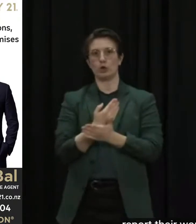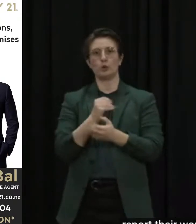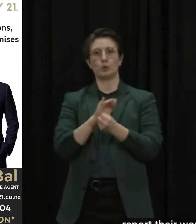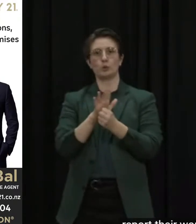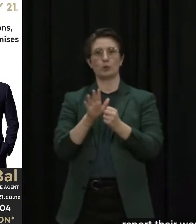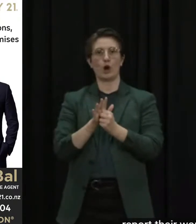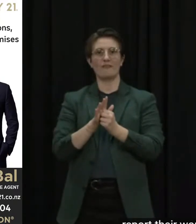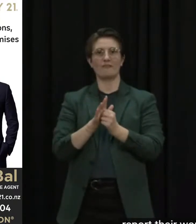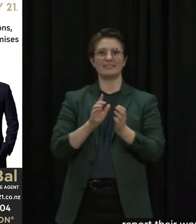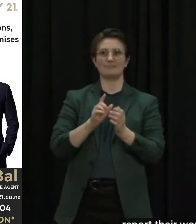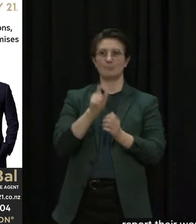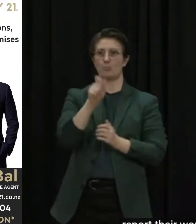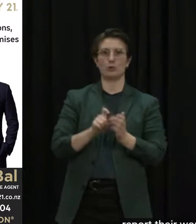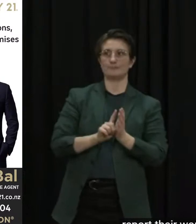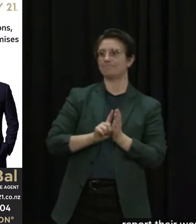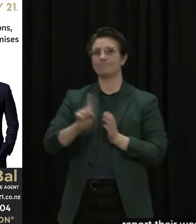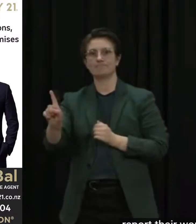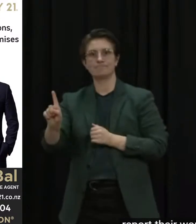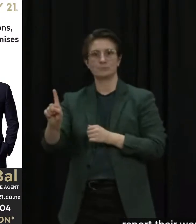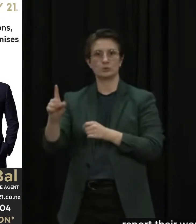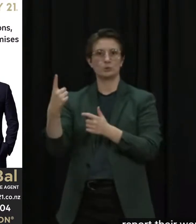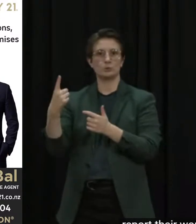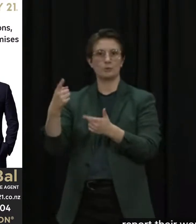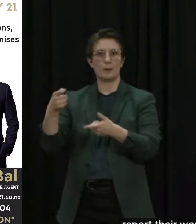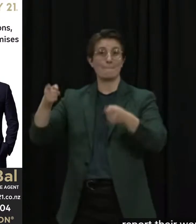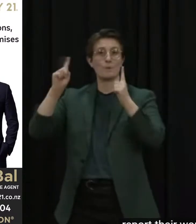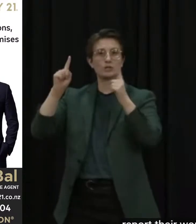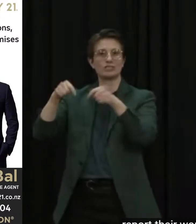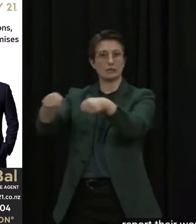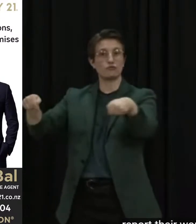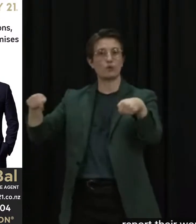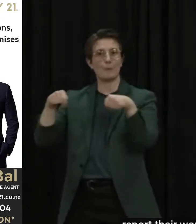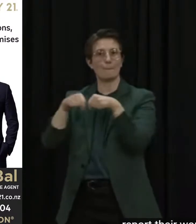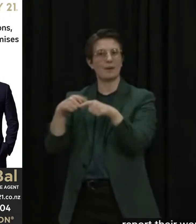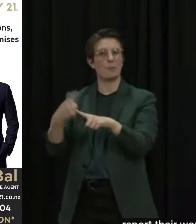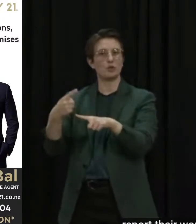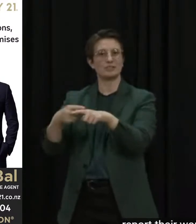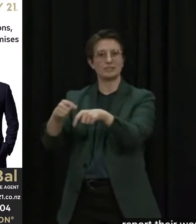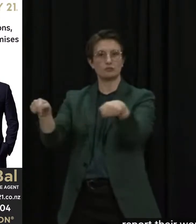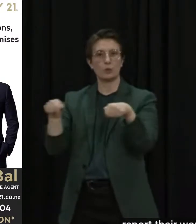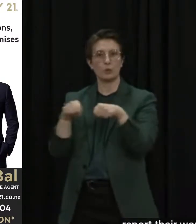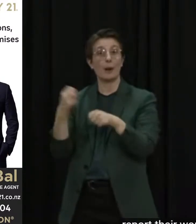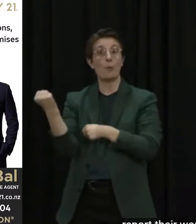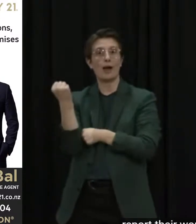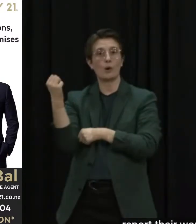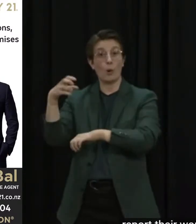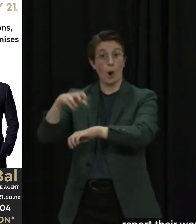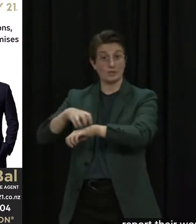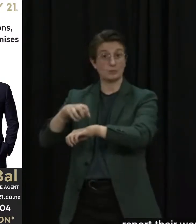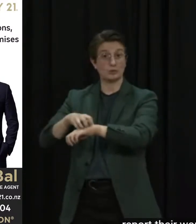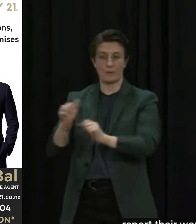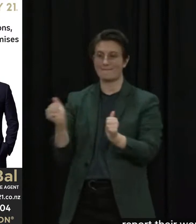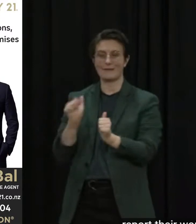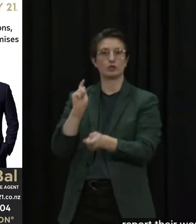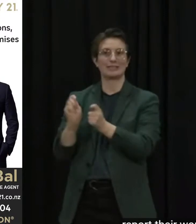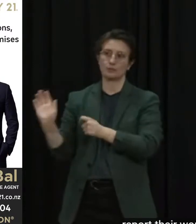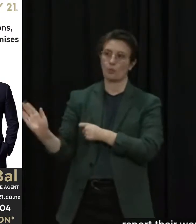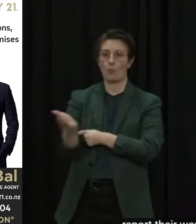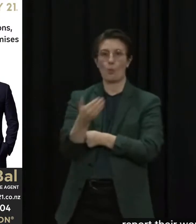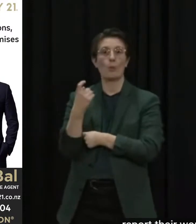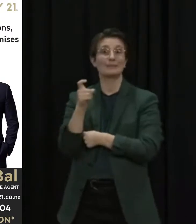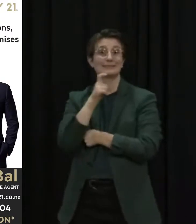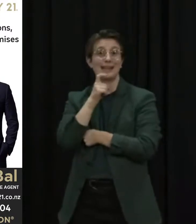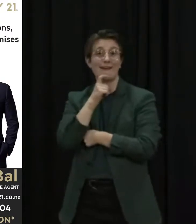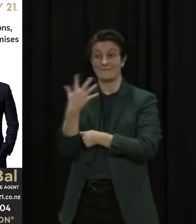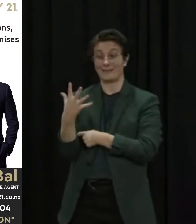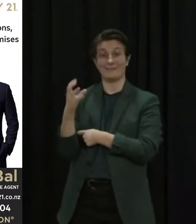at Waikato Hospital. All ED staff and staff who visited the ED have been tested for COVID-19.